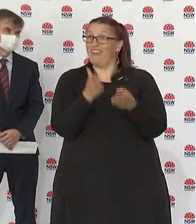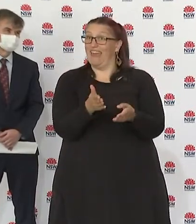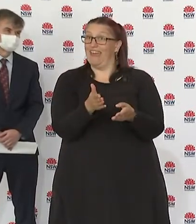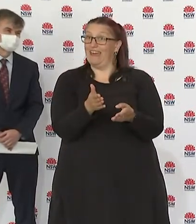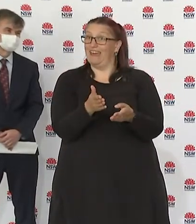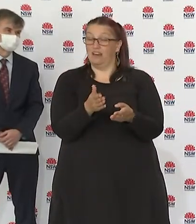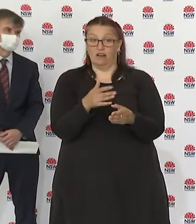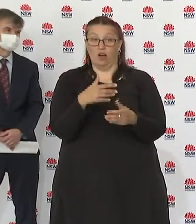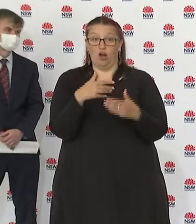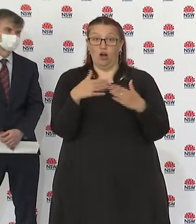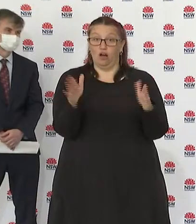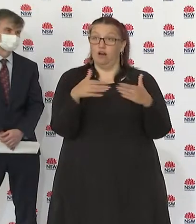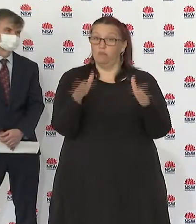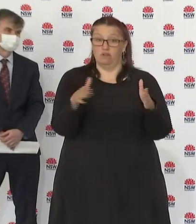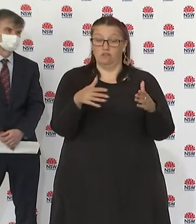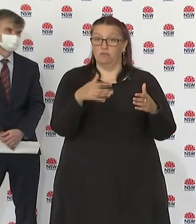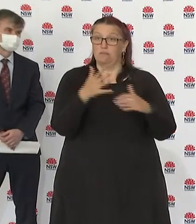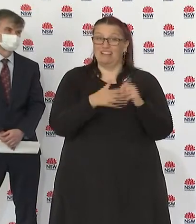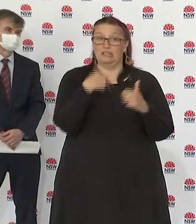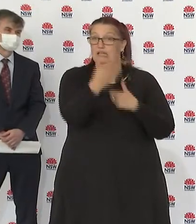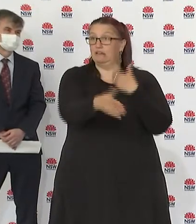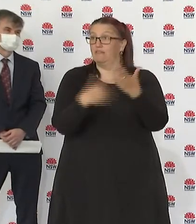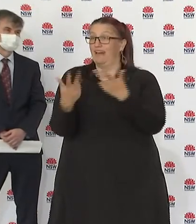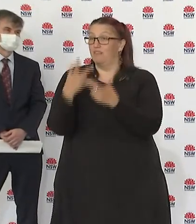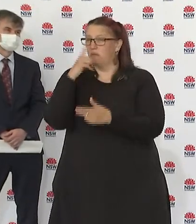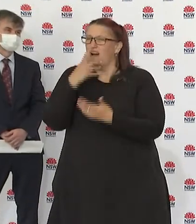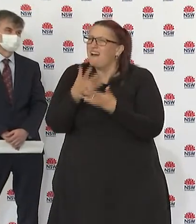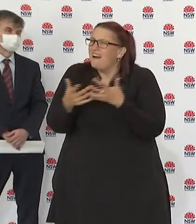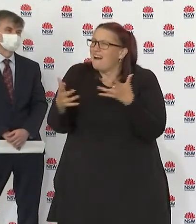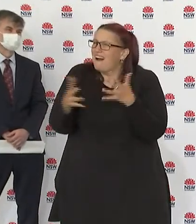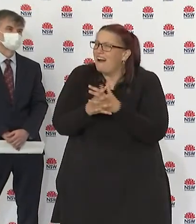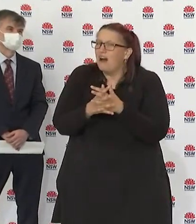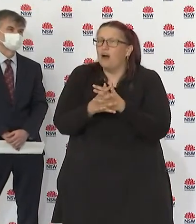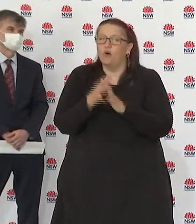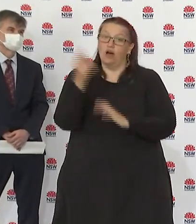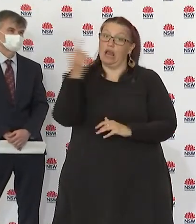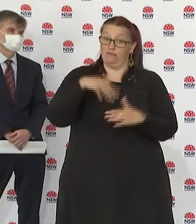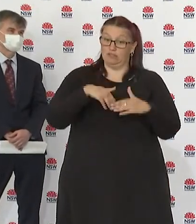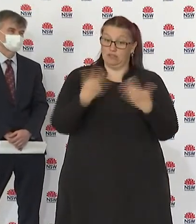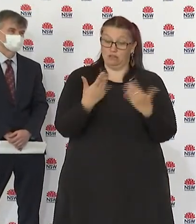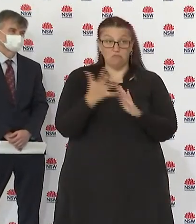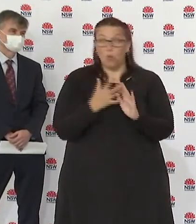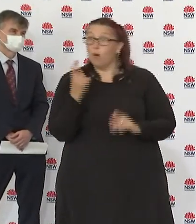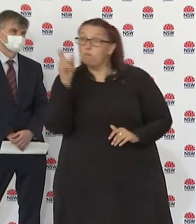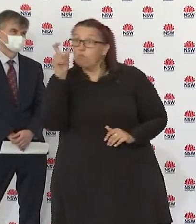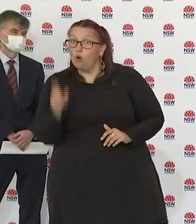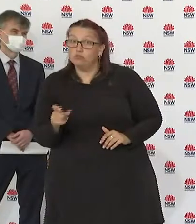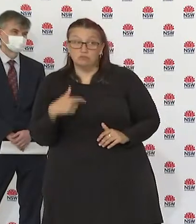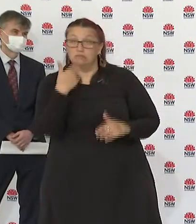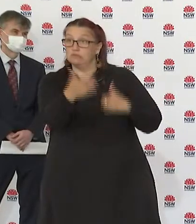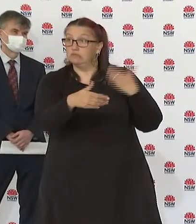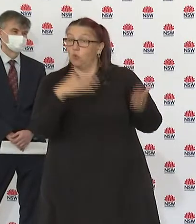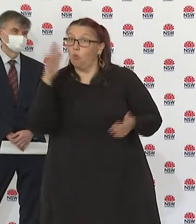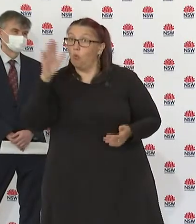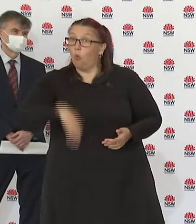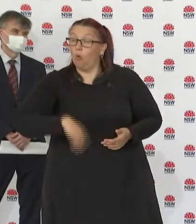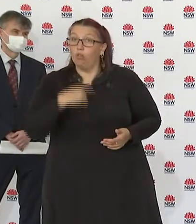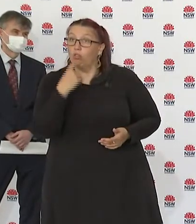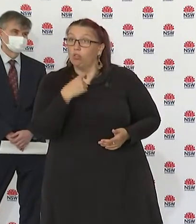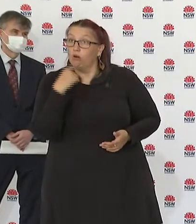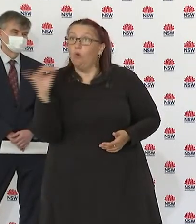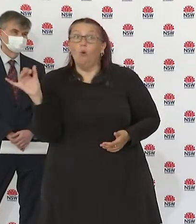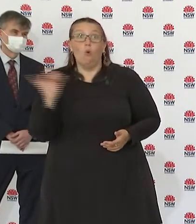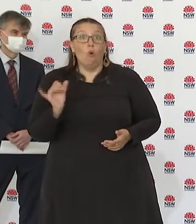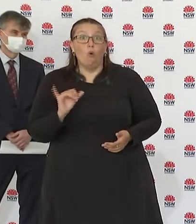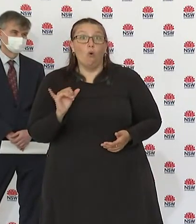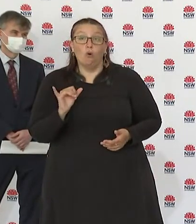person, and how could it last for 11 days? And is that proof that this outbreak is beyond